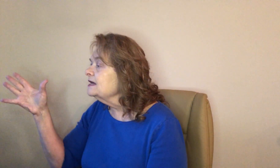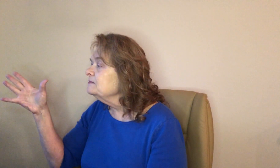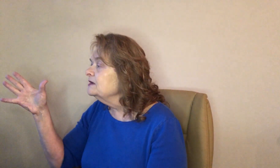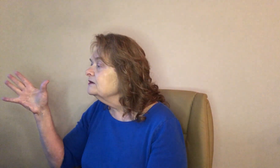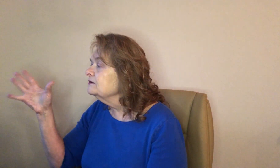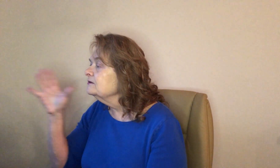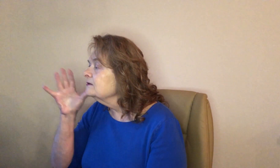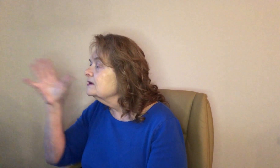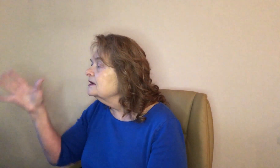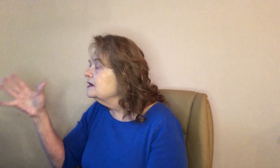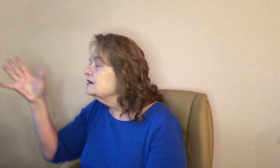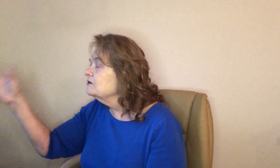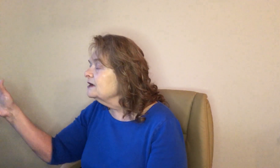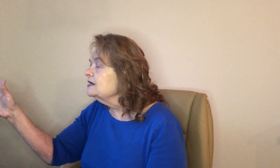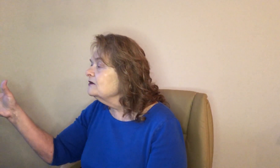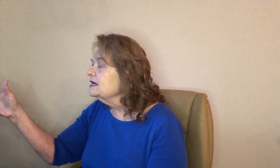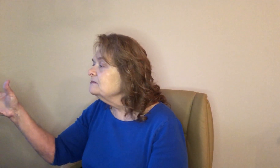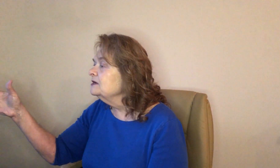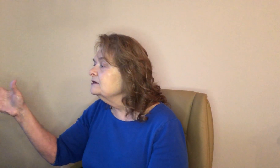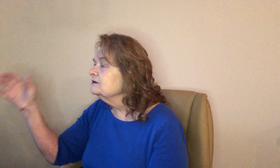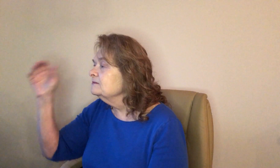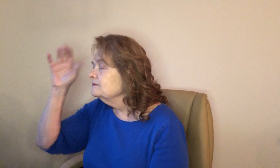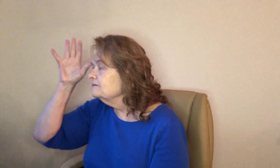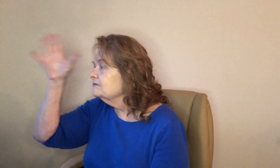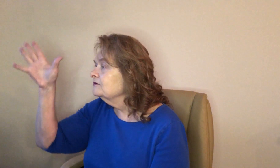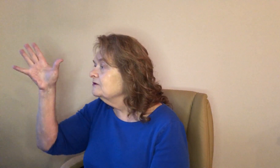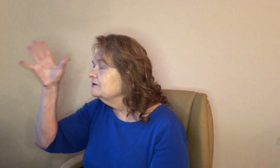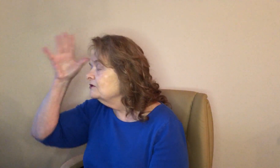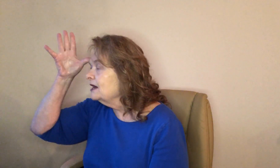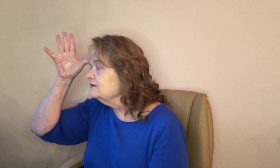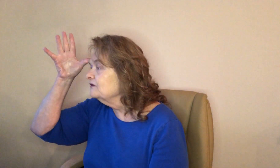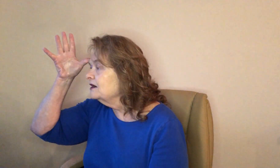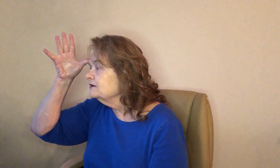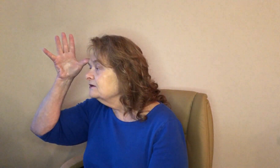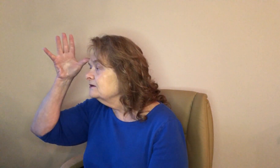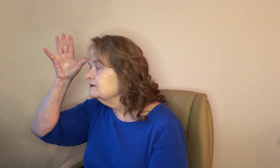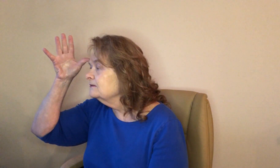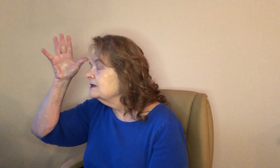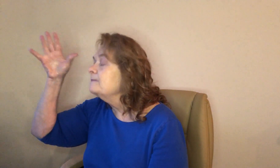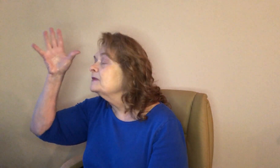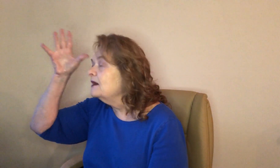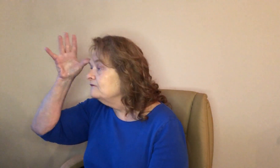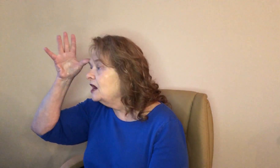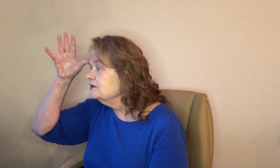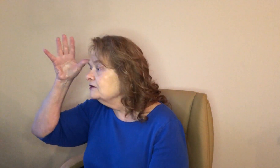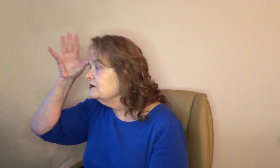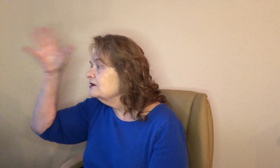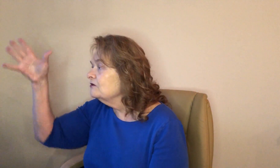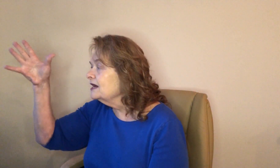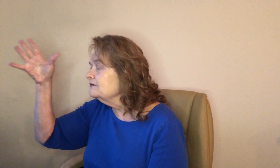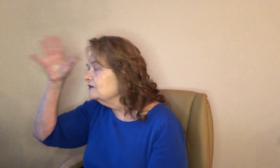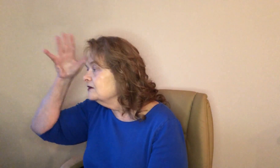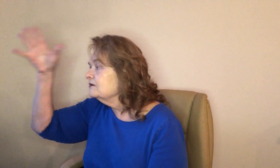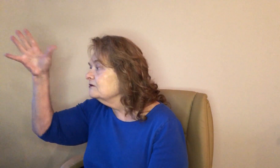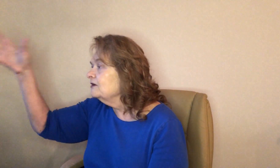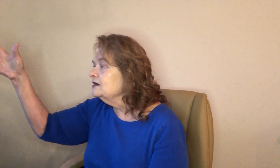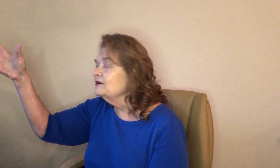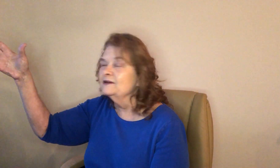grandmother, great-grandmother, grandfather, father, grandfather,